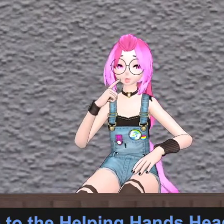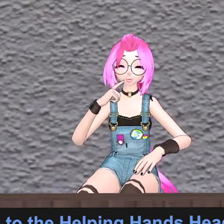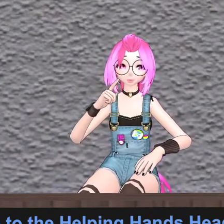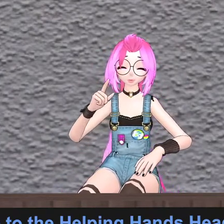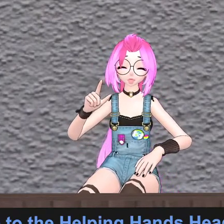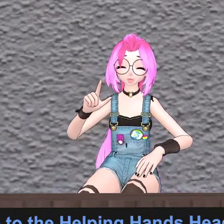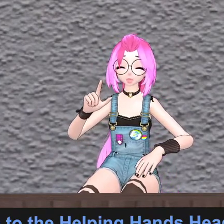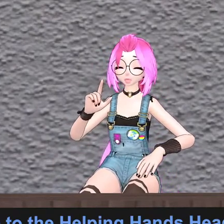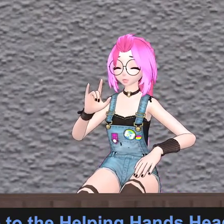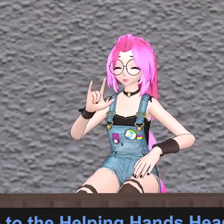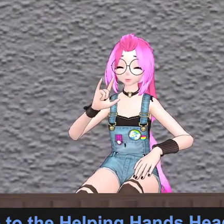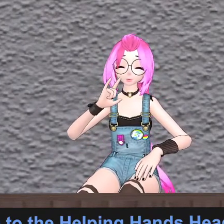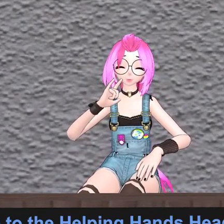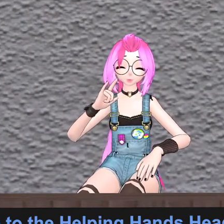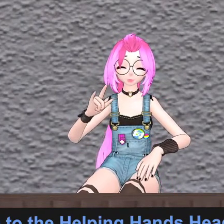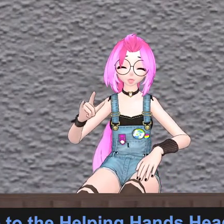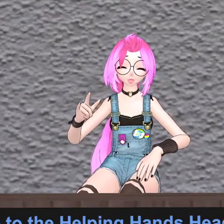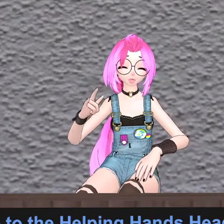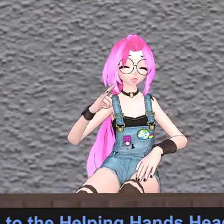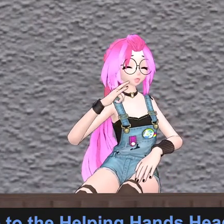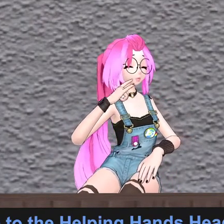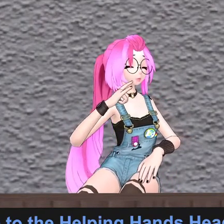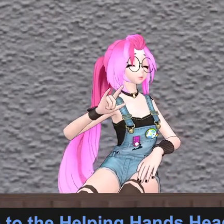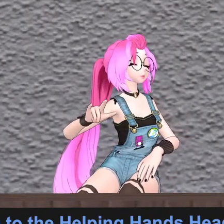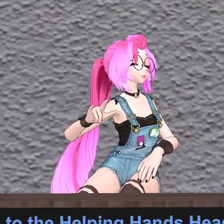Good. California. California.